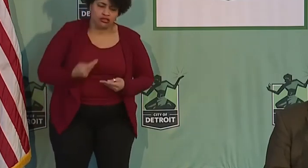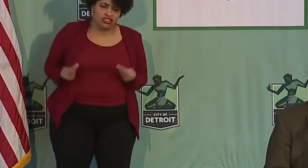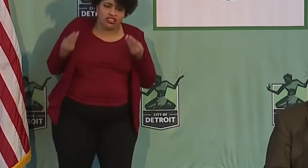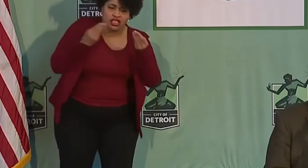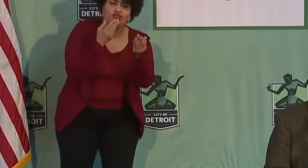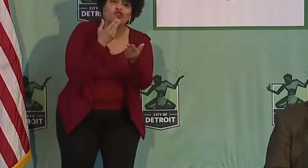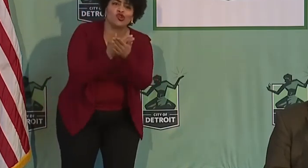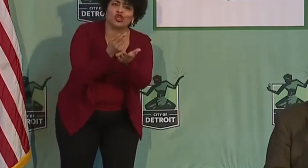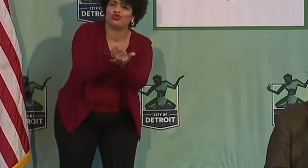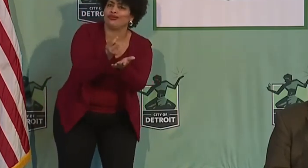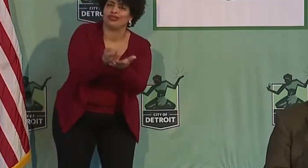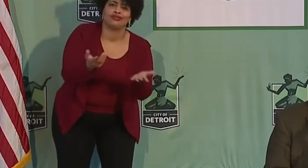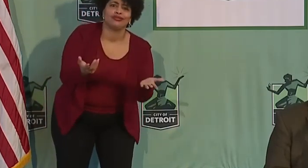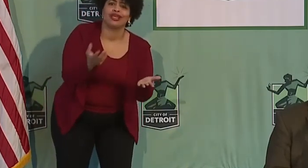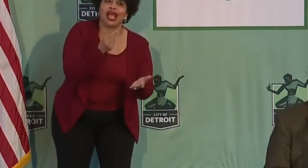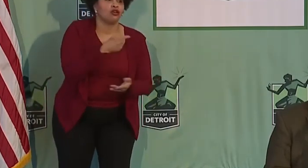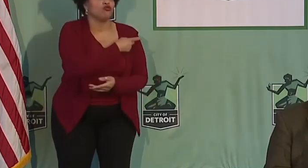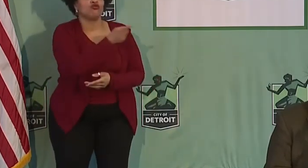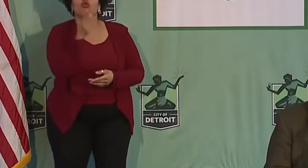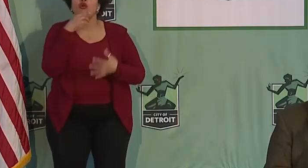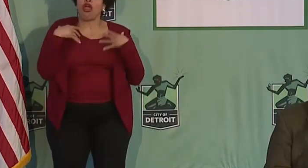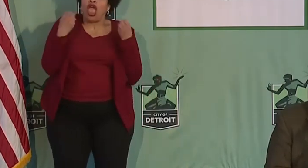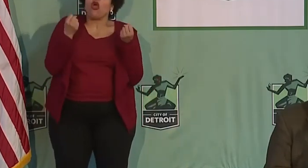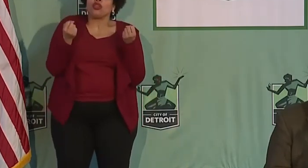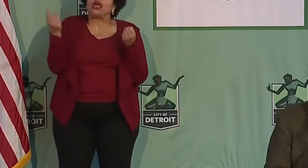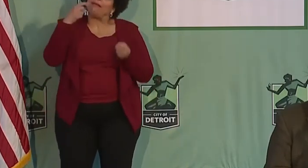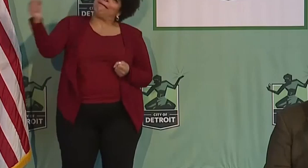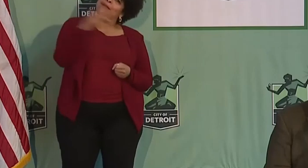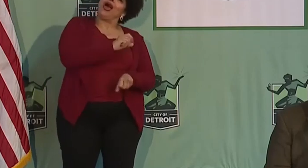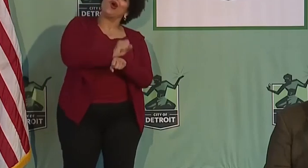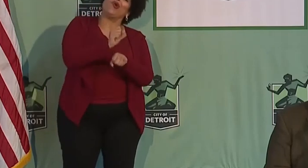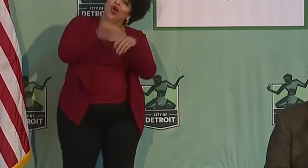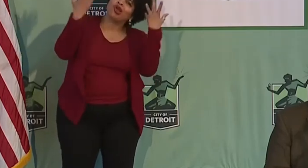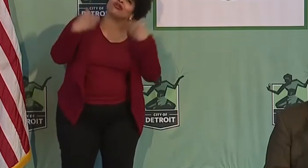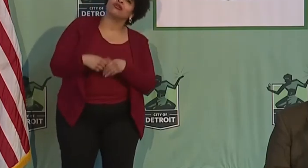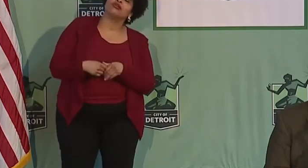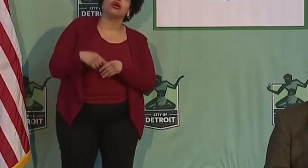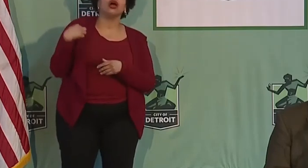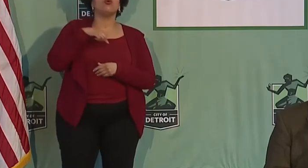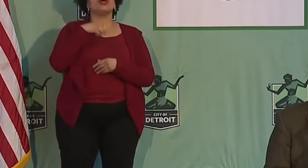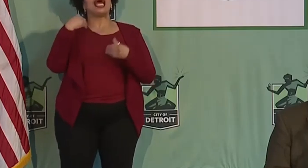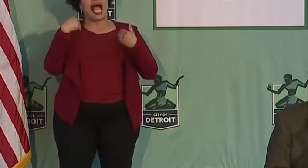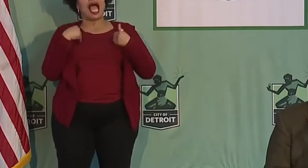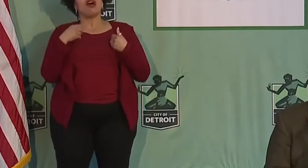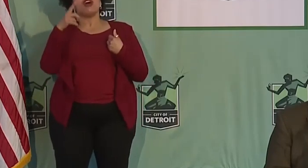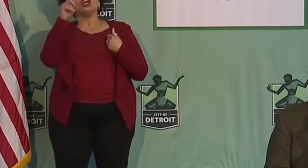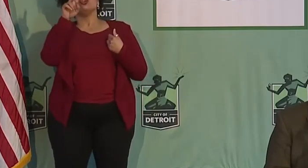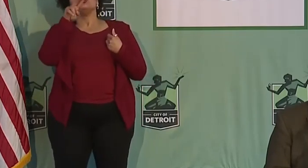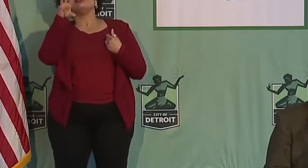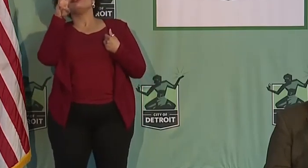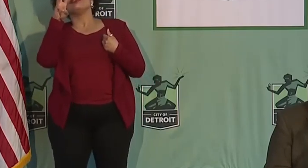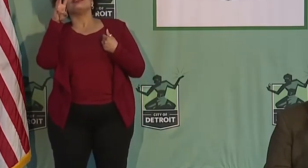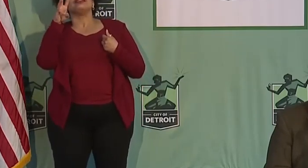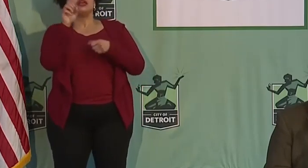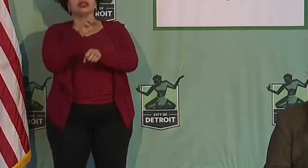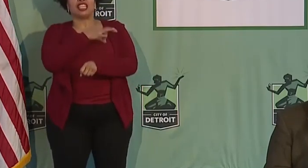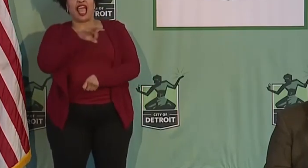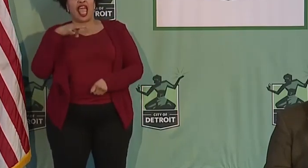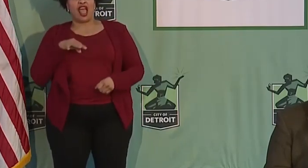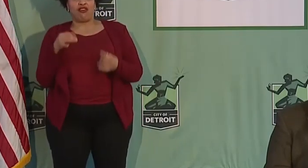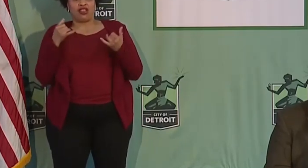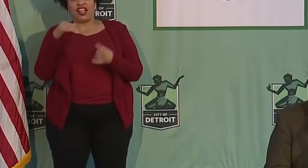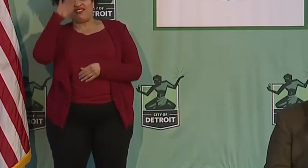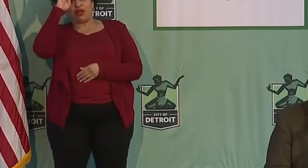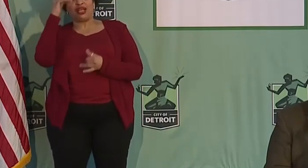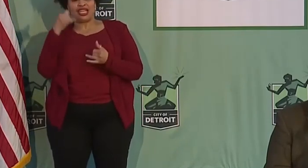and those who are healthy are coming back to work. We've got 126 employees of the Detroit Fire Department currently